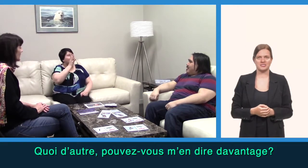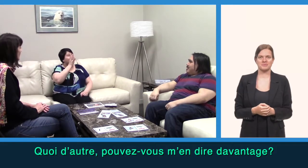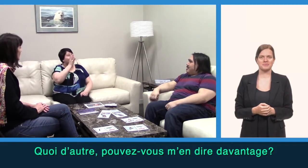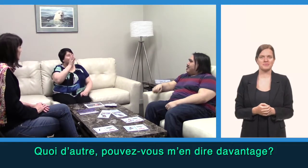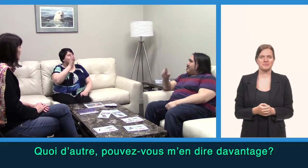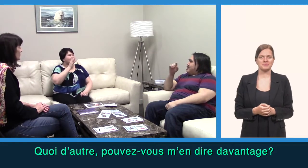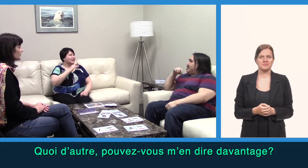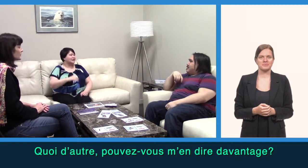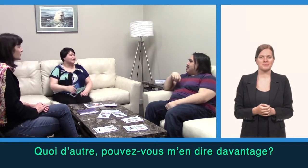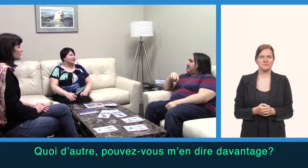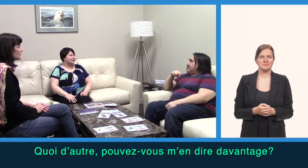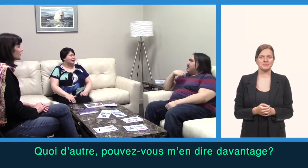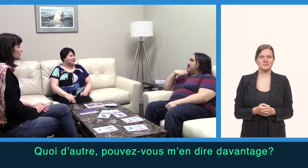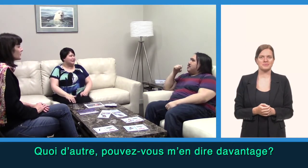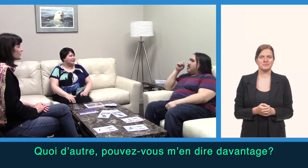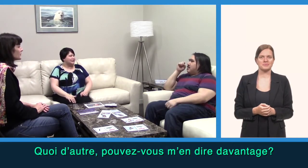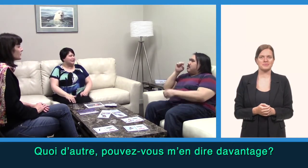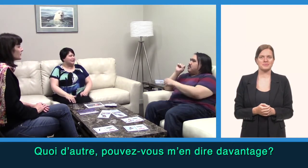Mom.